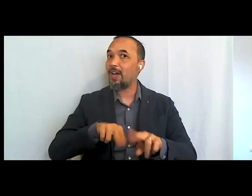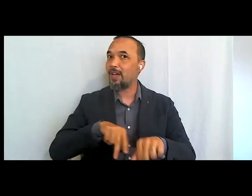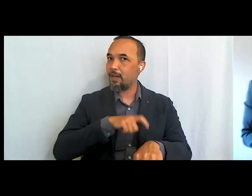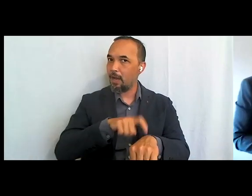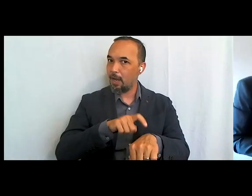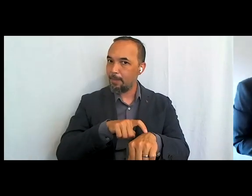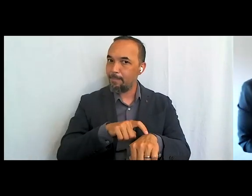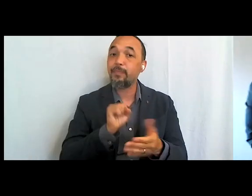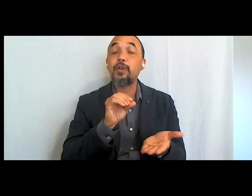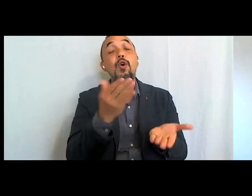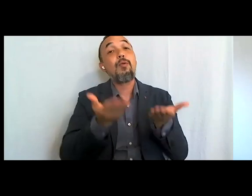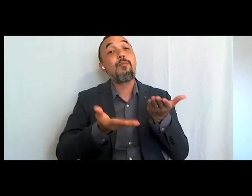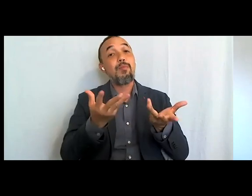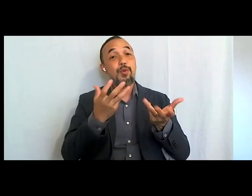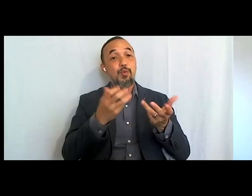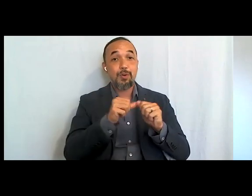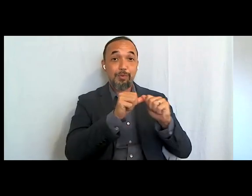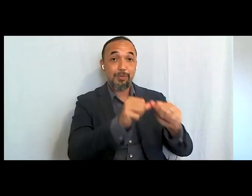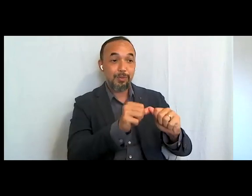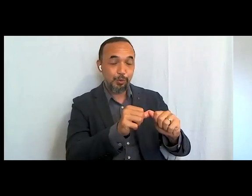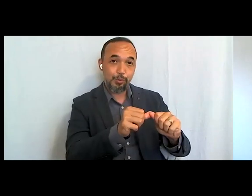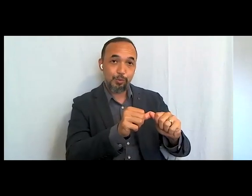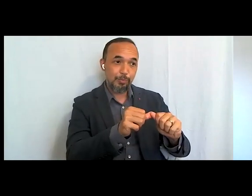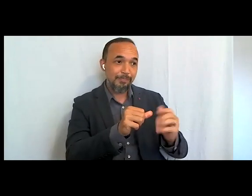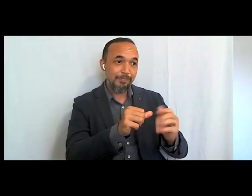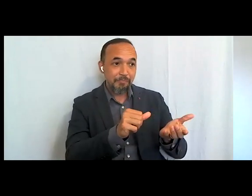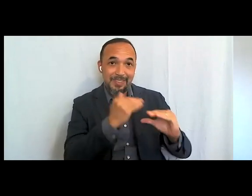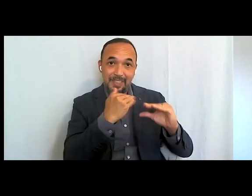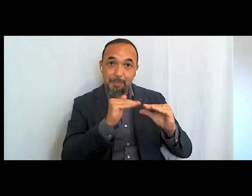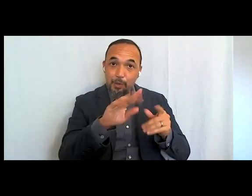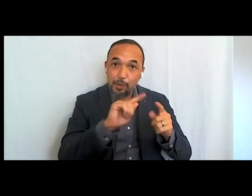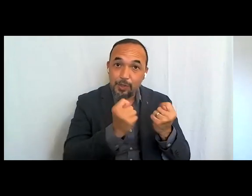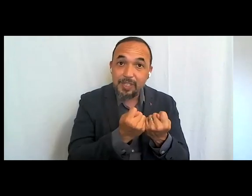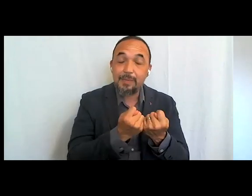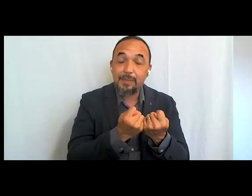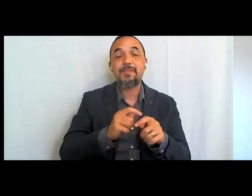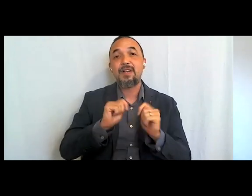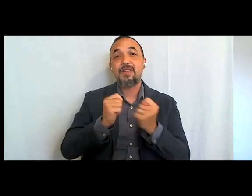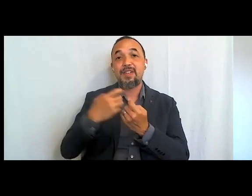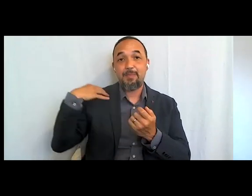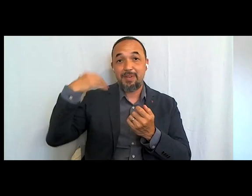team. The team captain can do that. You can see everybody in the app or on the site.